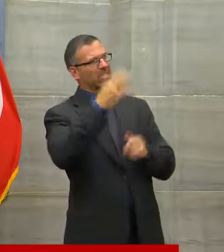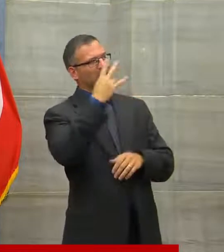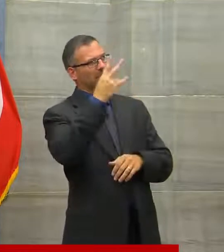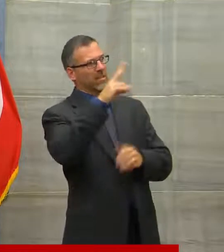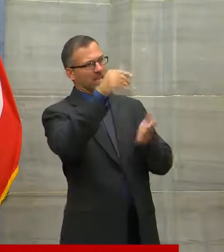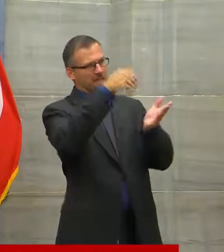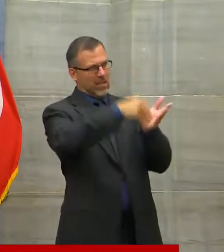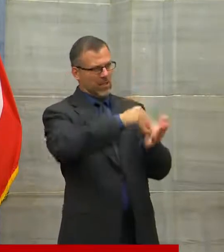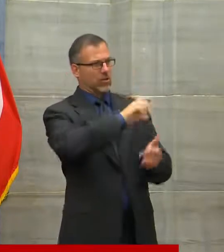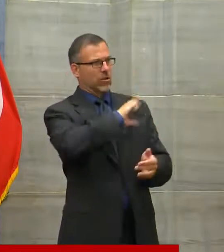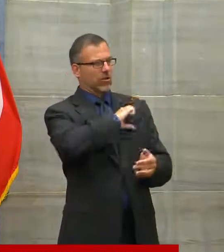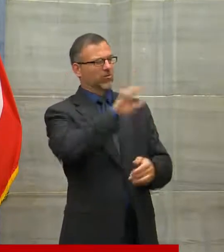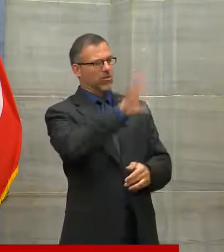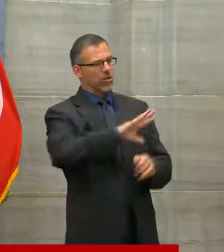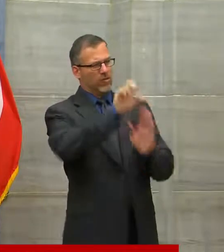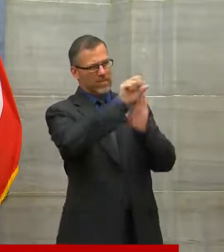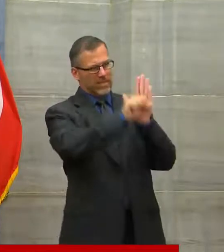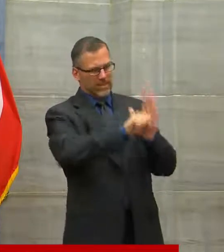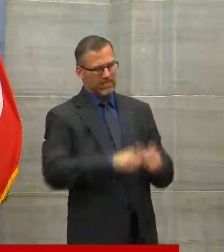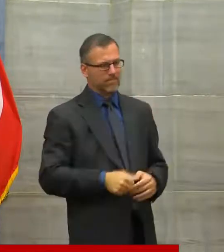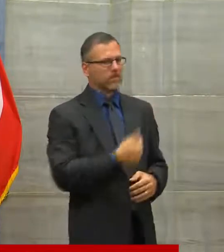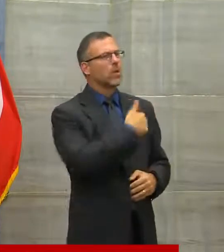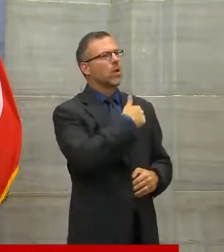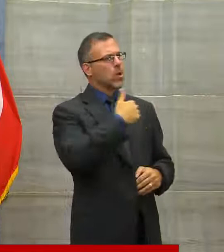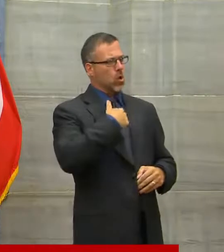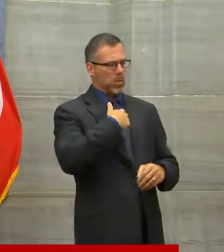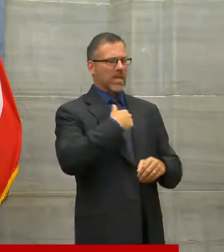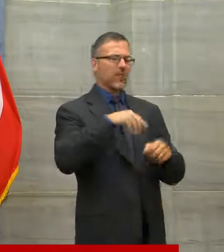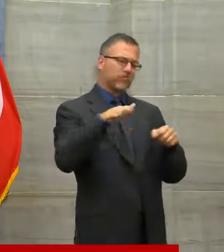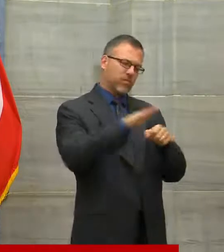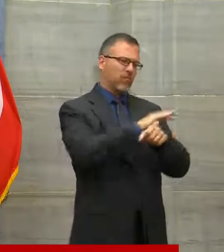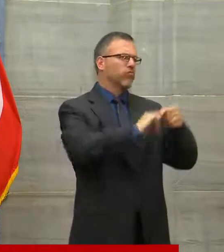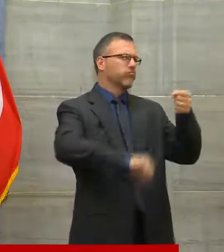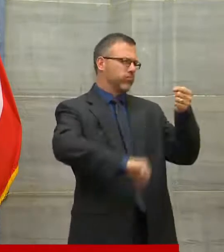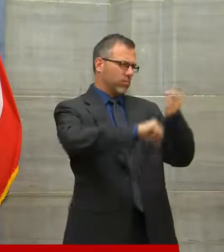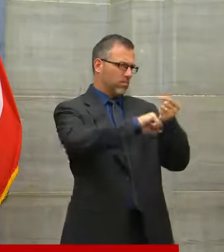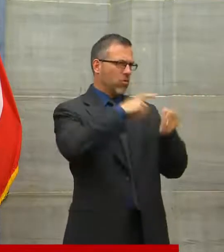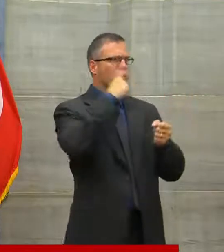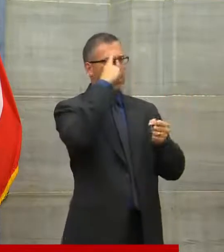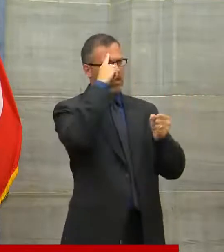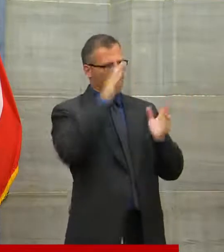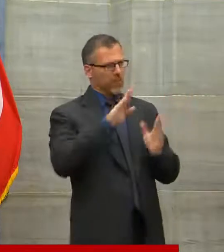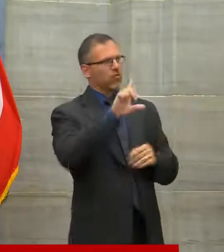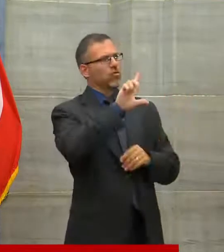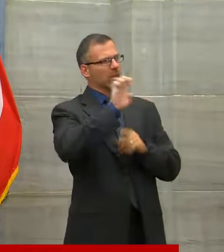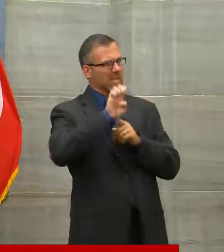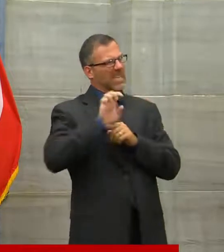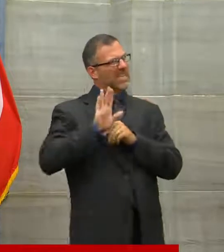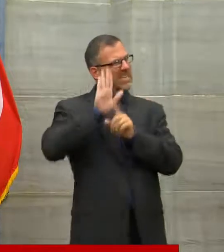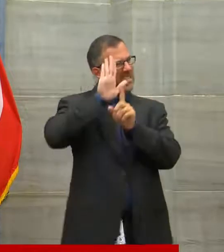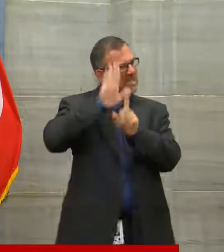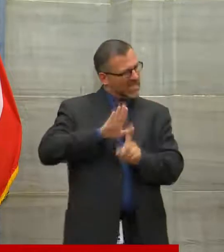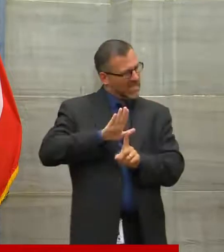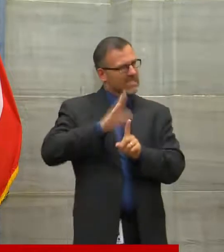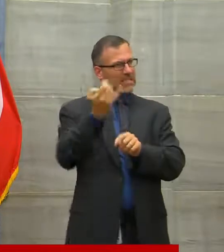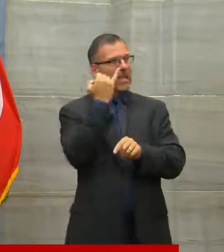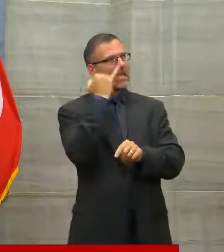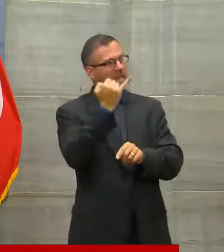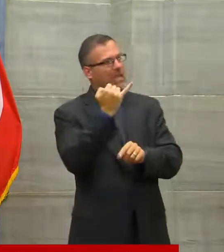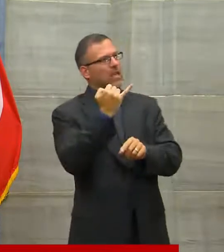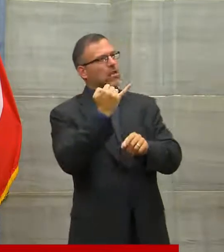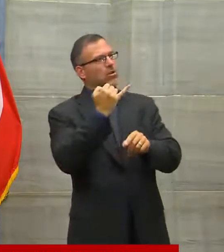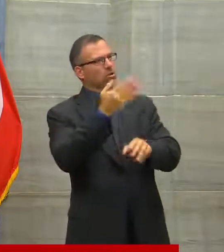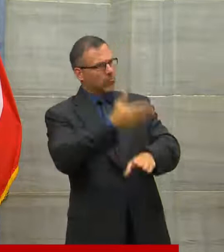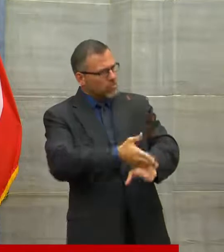state. We're in full support of Governor Lee's recommendations to continue to move Tennessee law